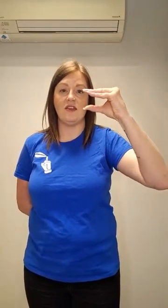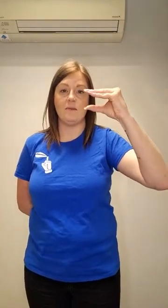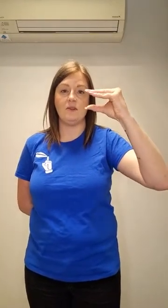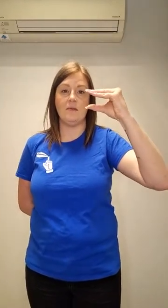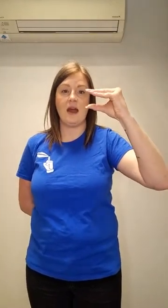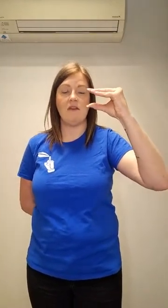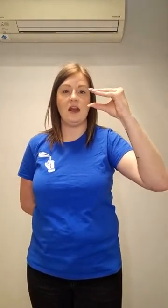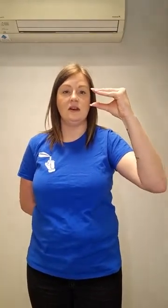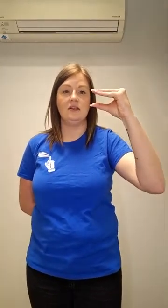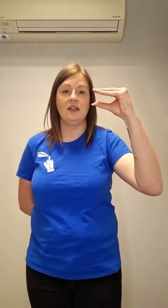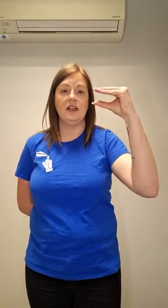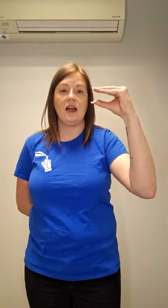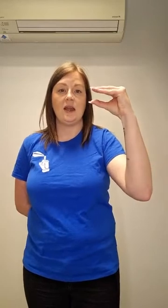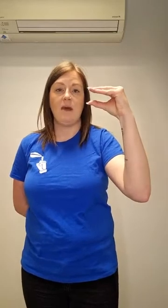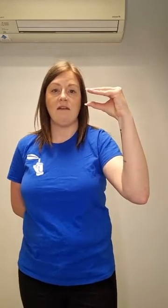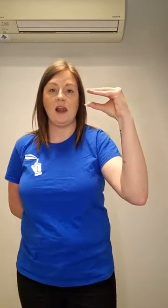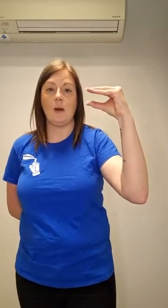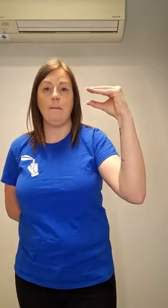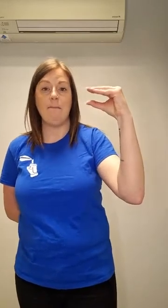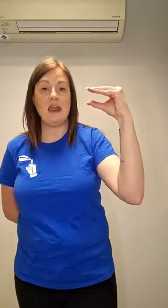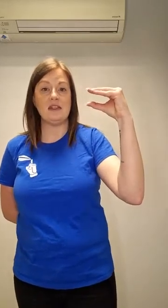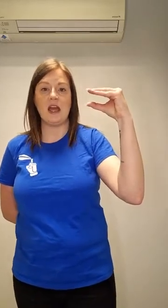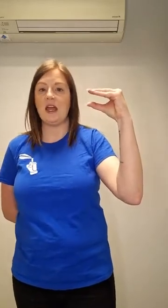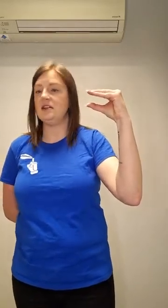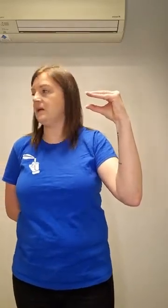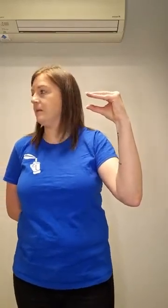thumb to be parallel. A parallel bent hand.